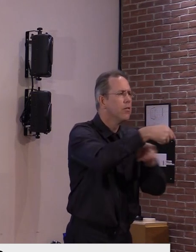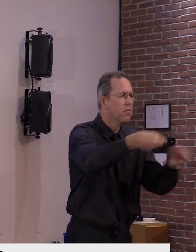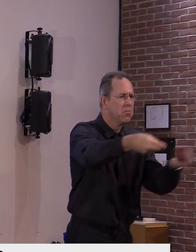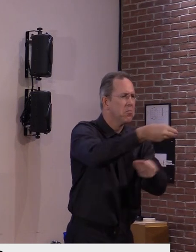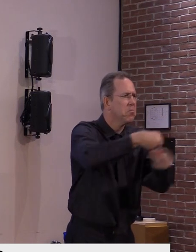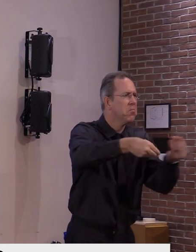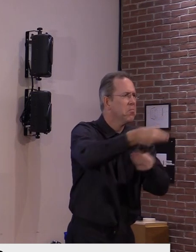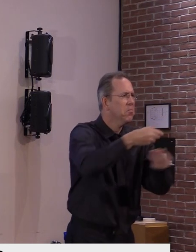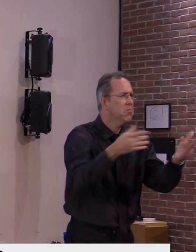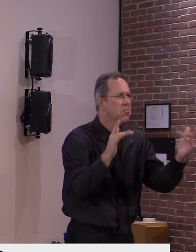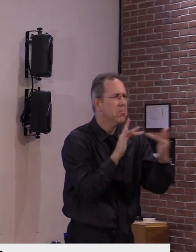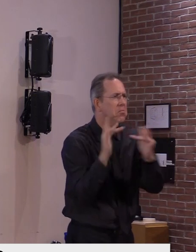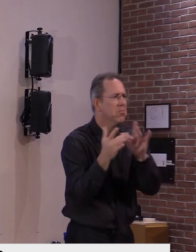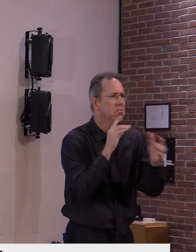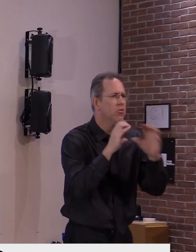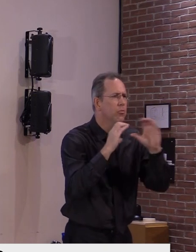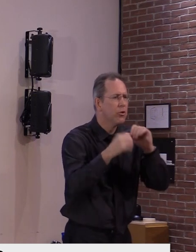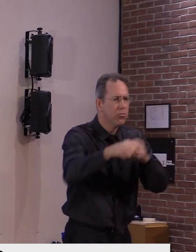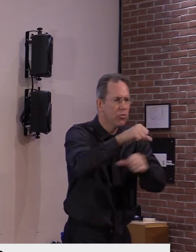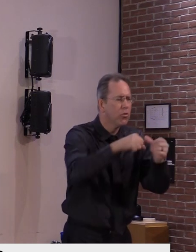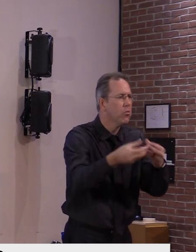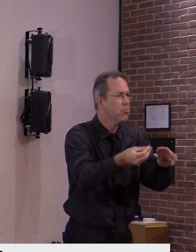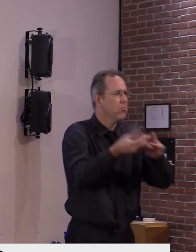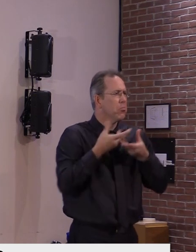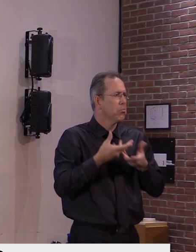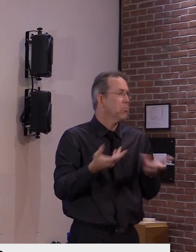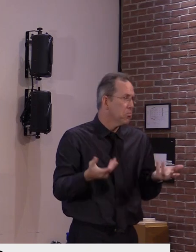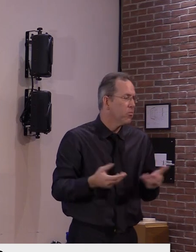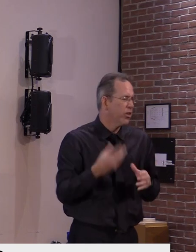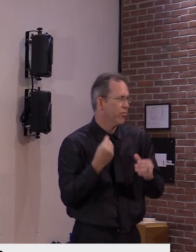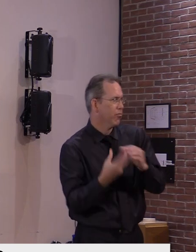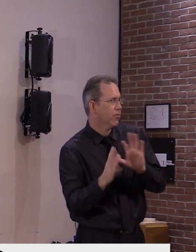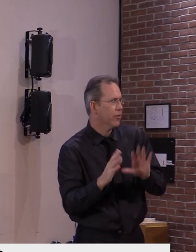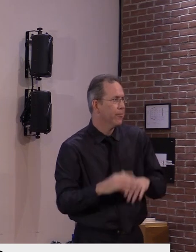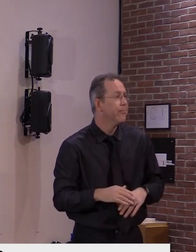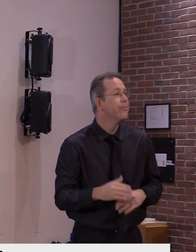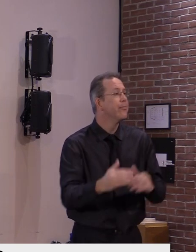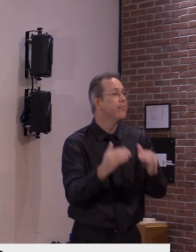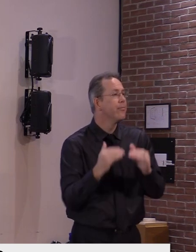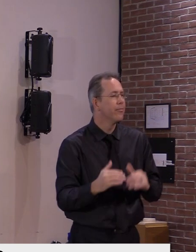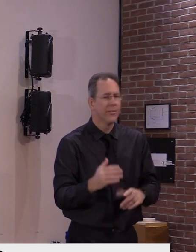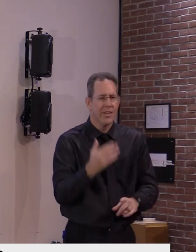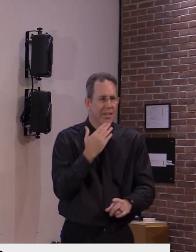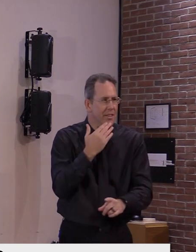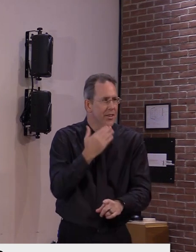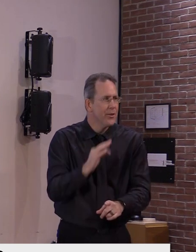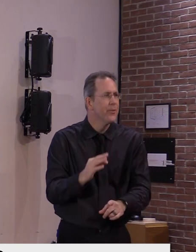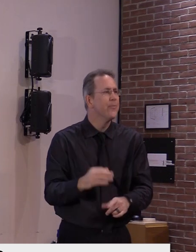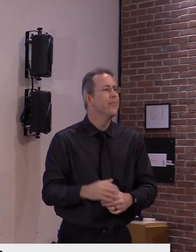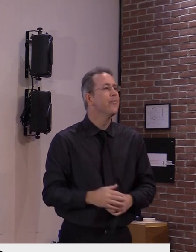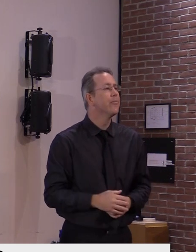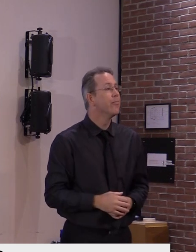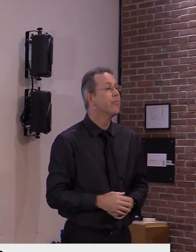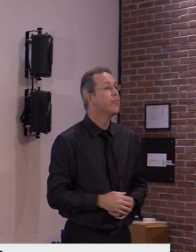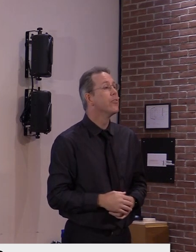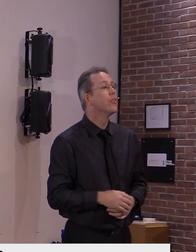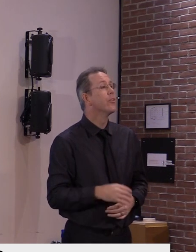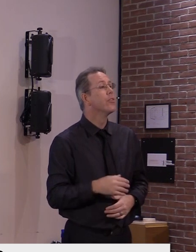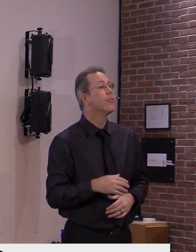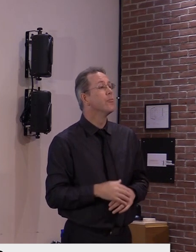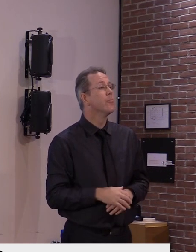Okay, thank you. Also wanted to just say that I appreciate the new nursing home data that I asked for last week appearing